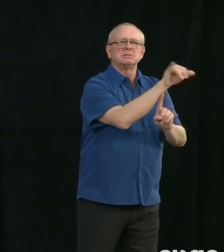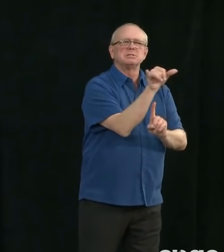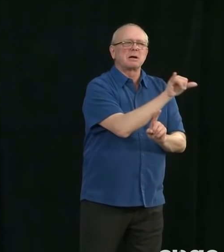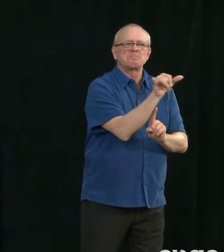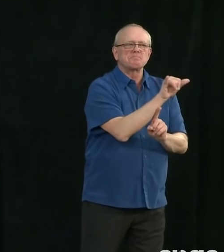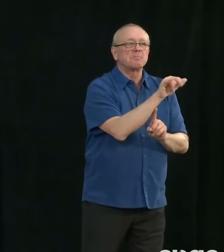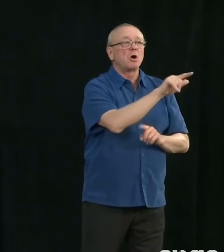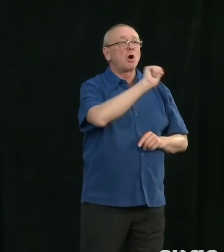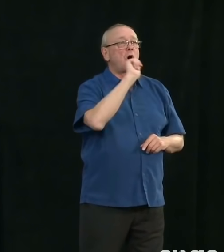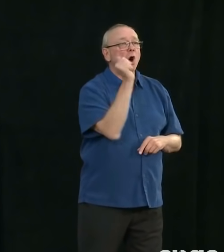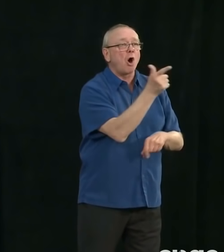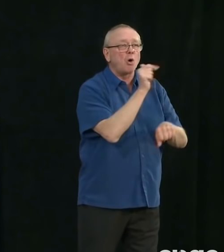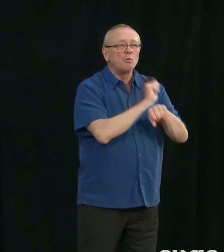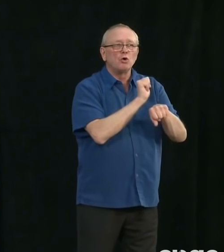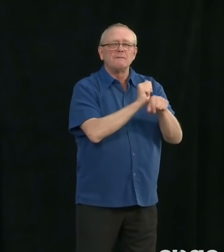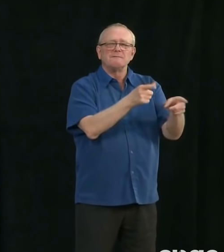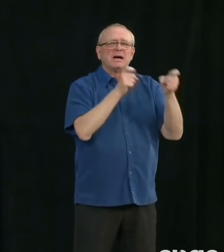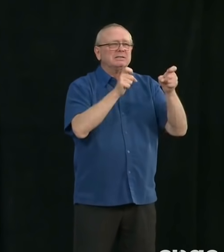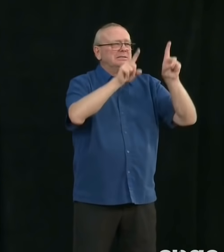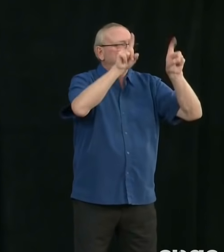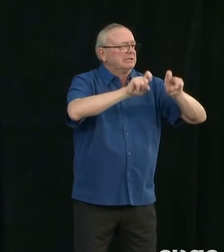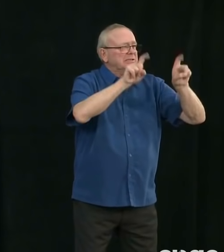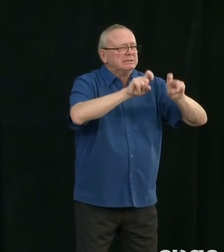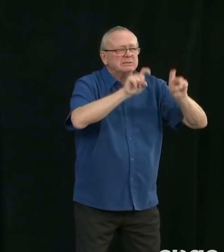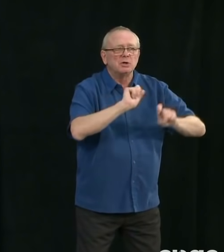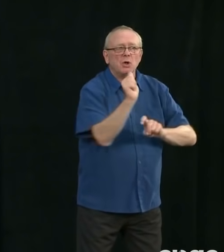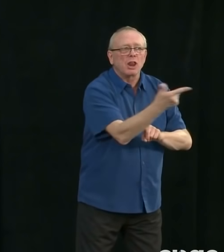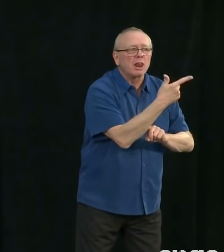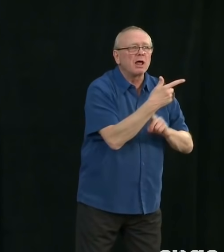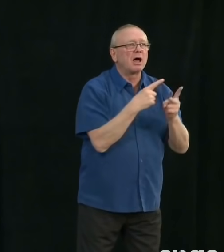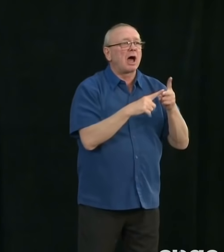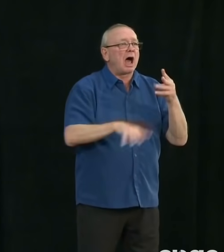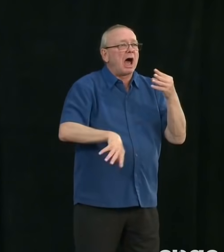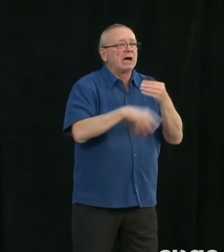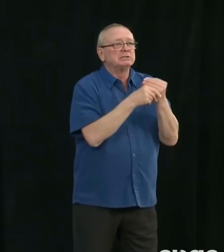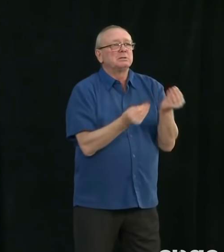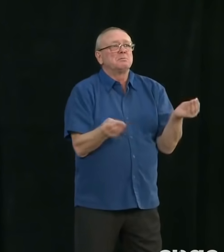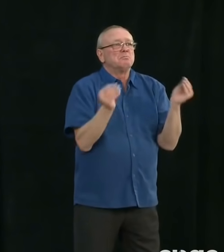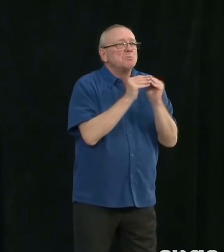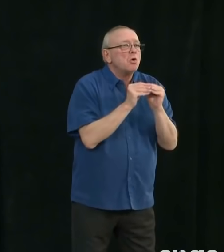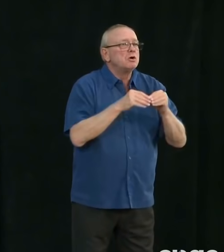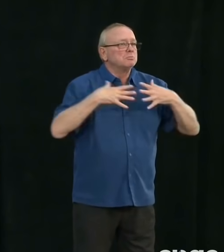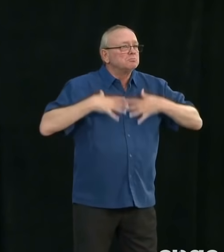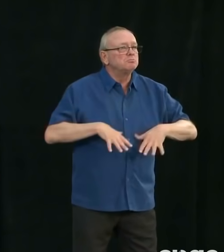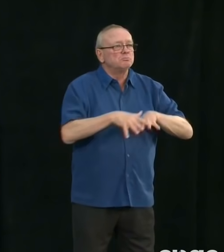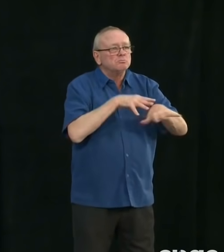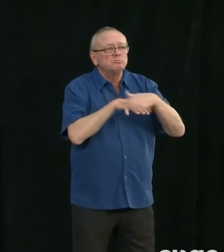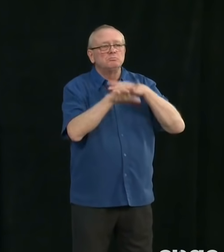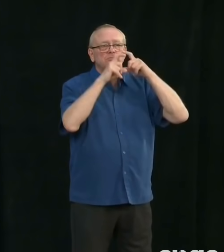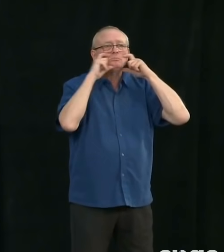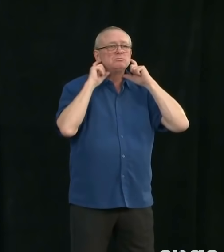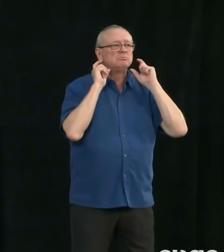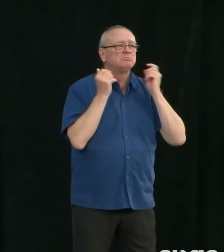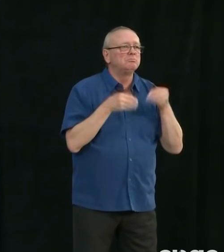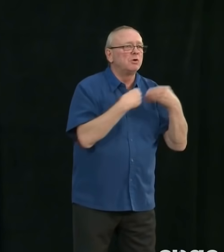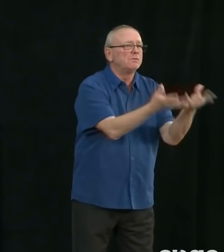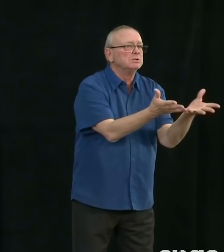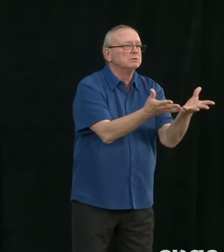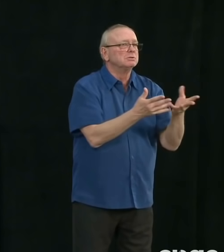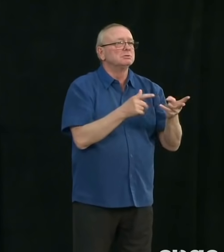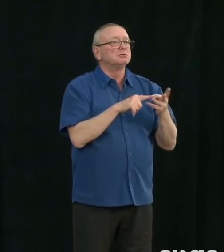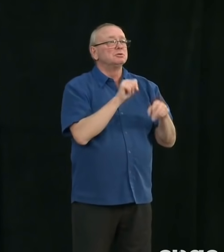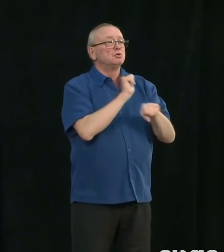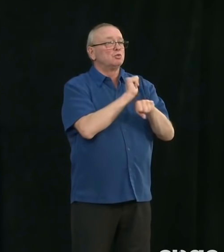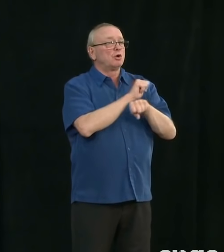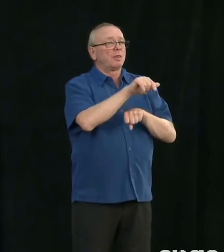these additional measures like PPE are put in place immediately, and making sure that workers who are there have whatever supports they need